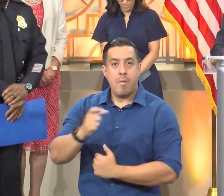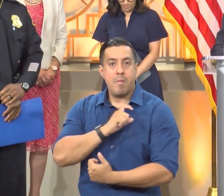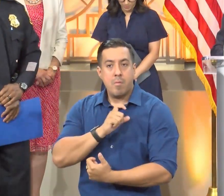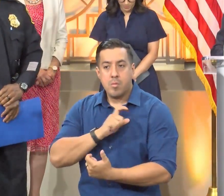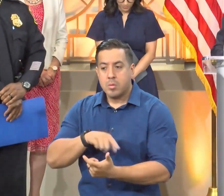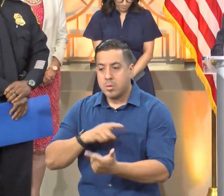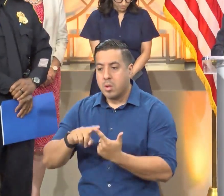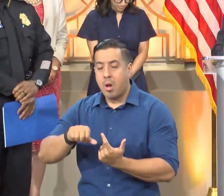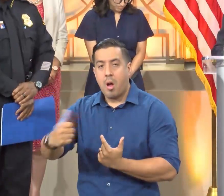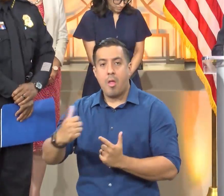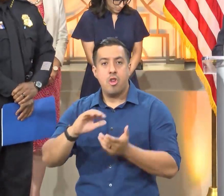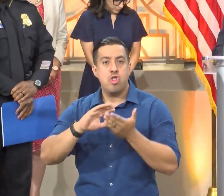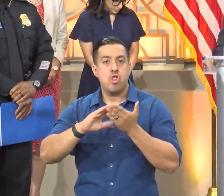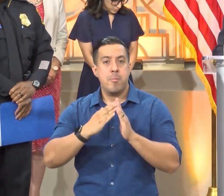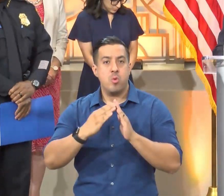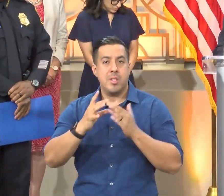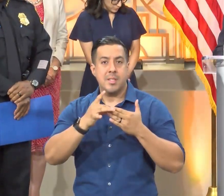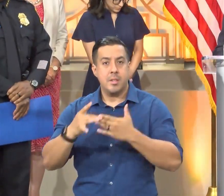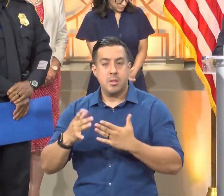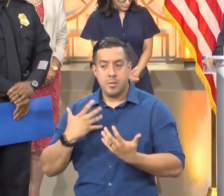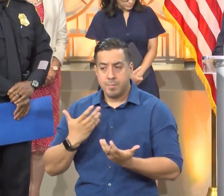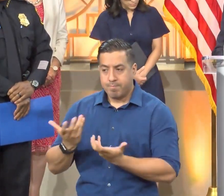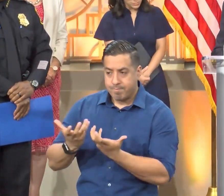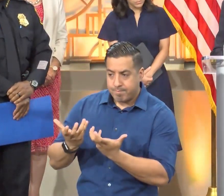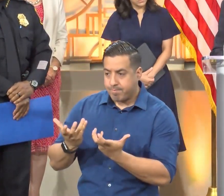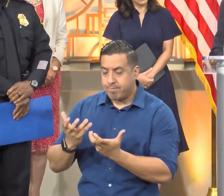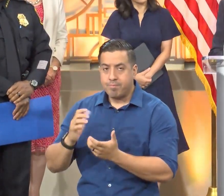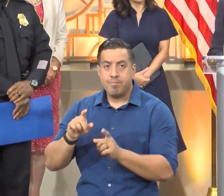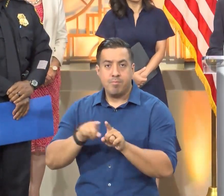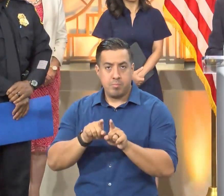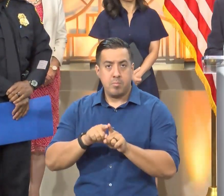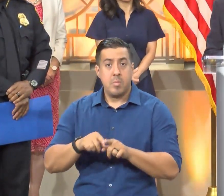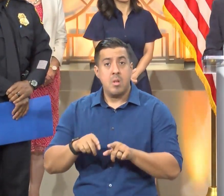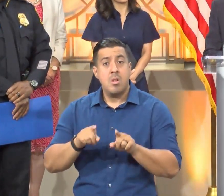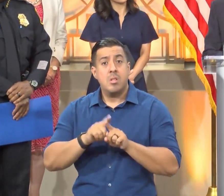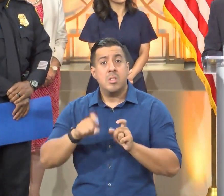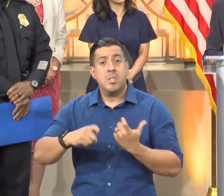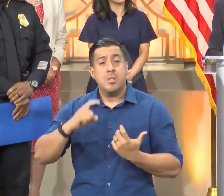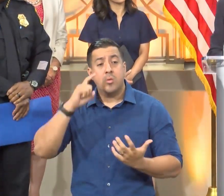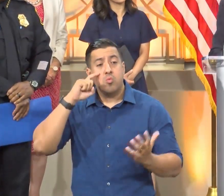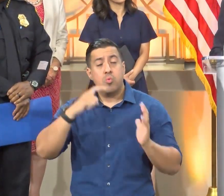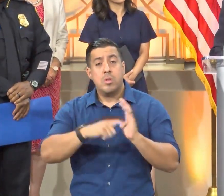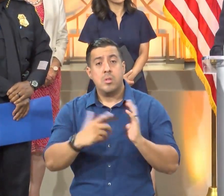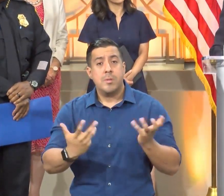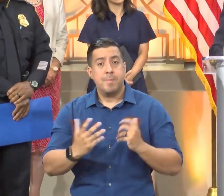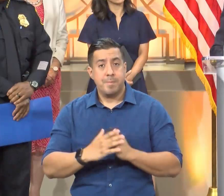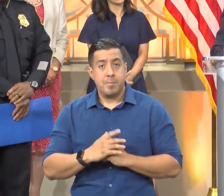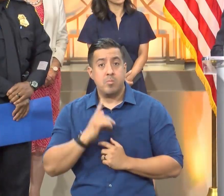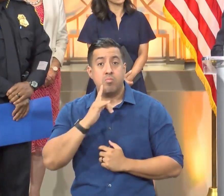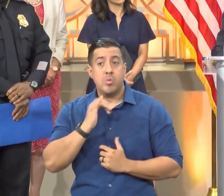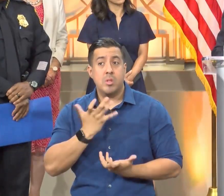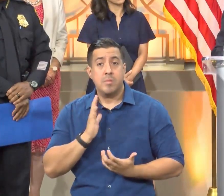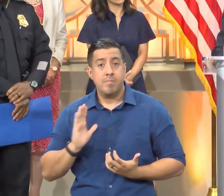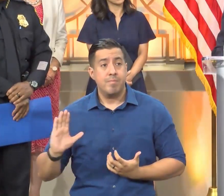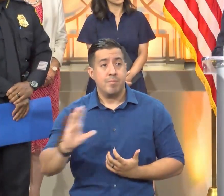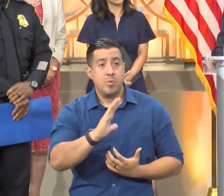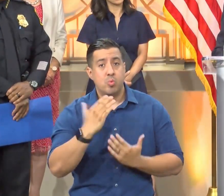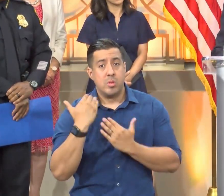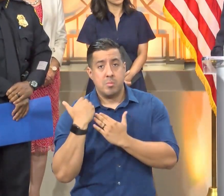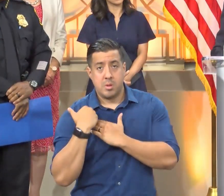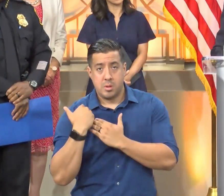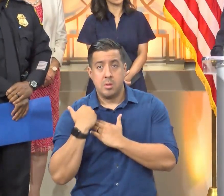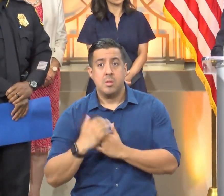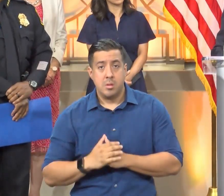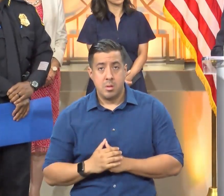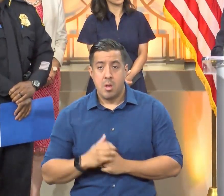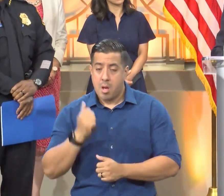and community leaders. But it's important for us to recognize that it is all of our responsibility, every